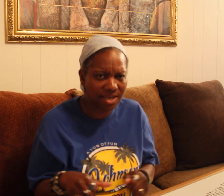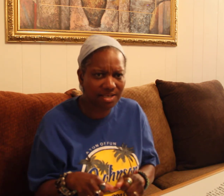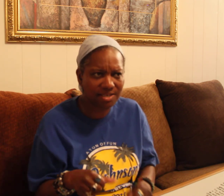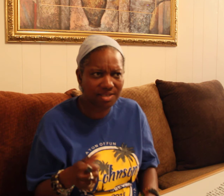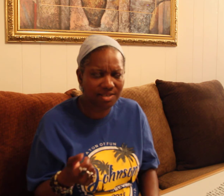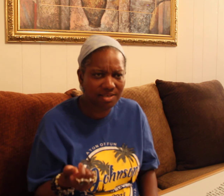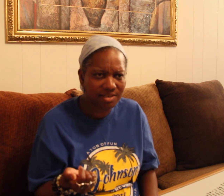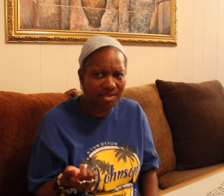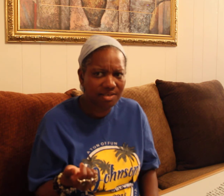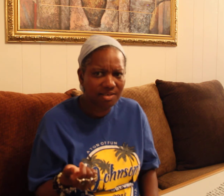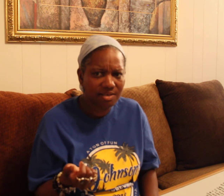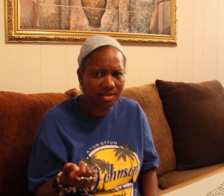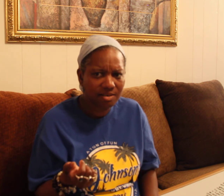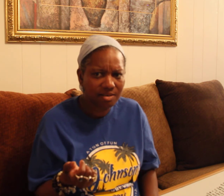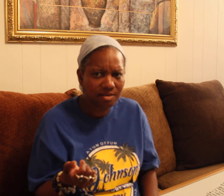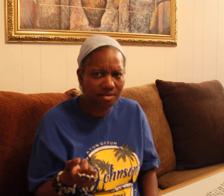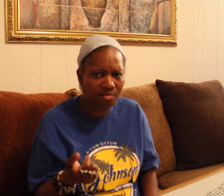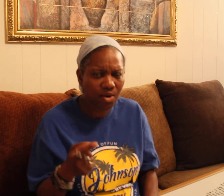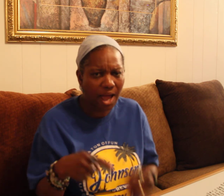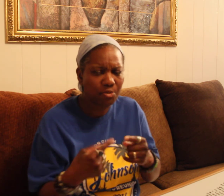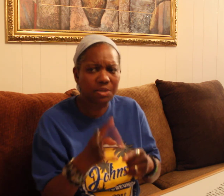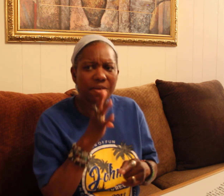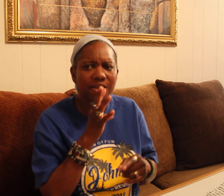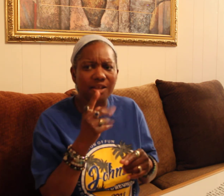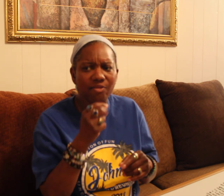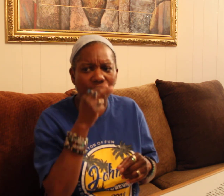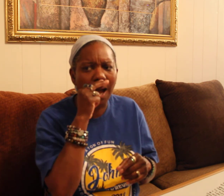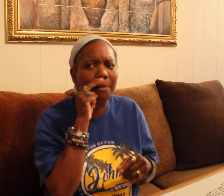areas. When I was speaking of the robbery,